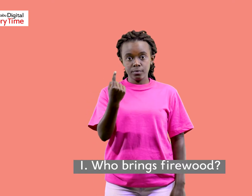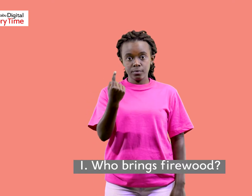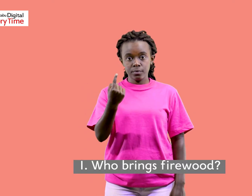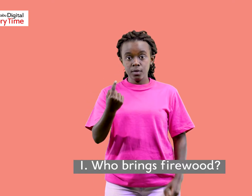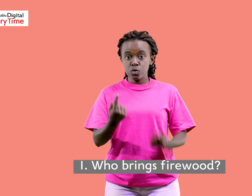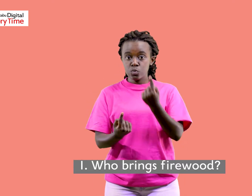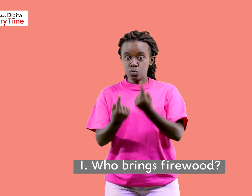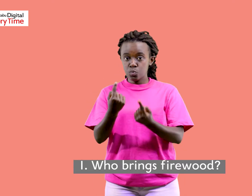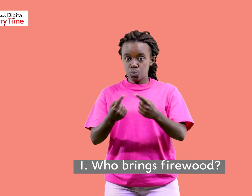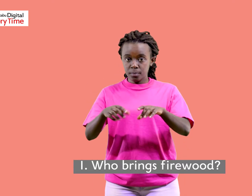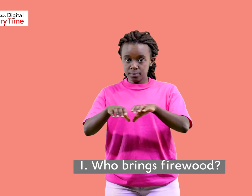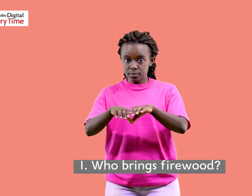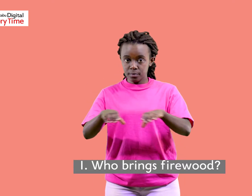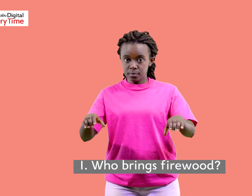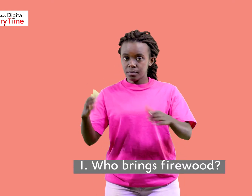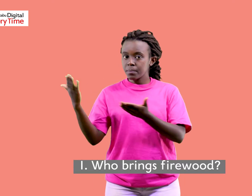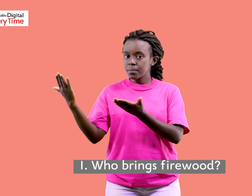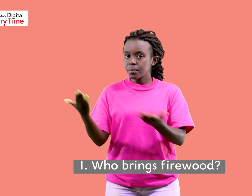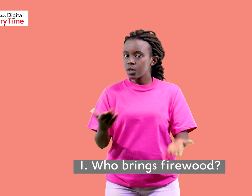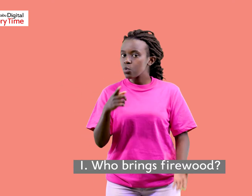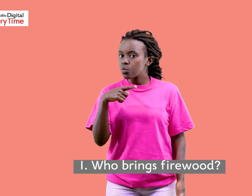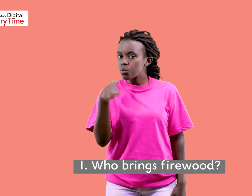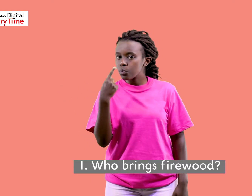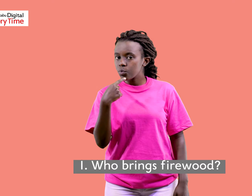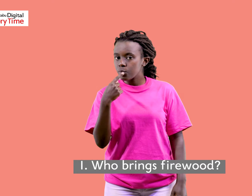Number one, who brings firewood?